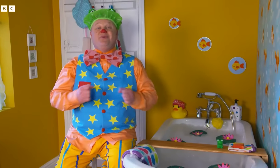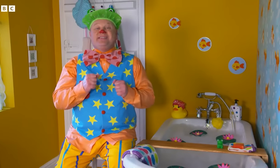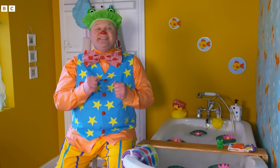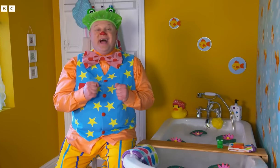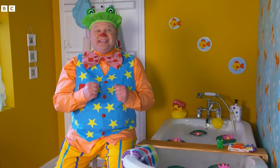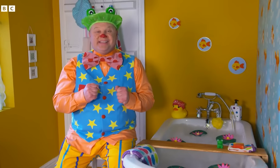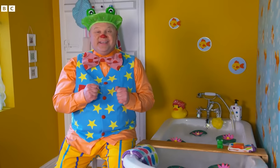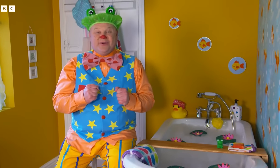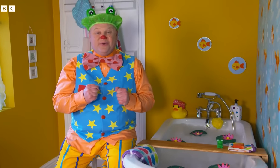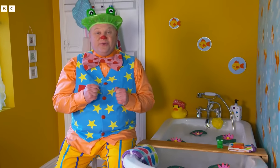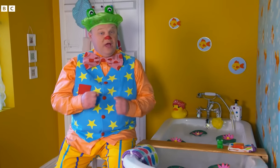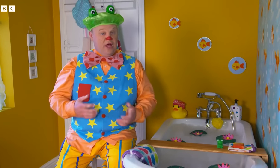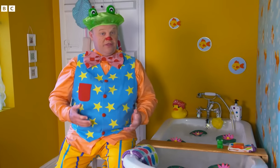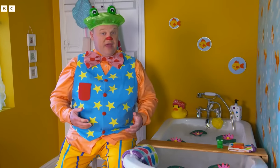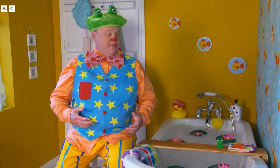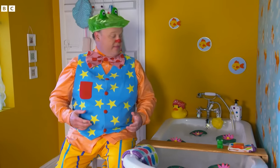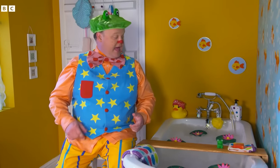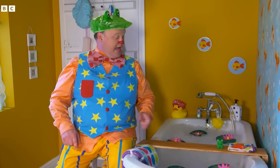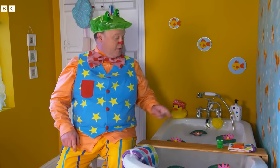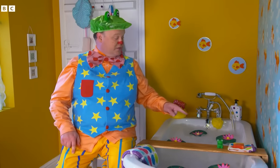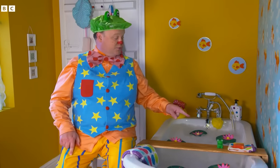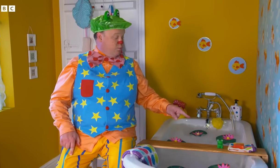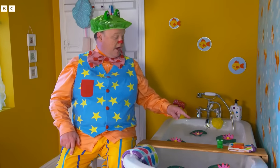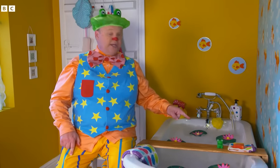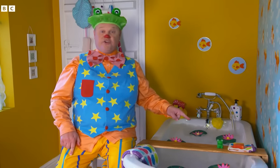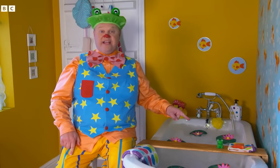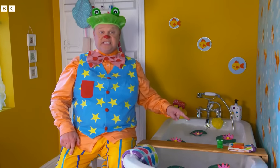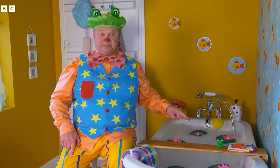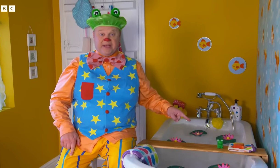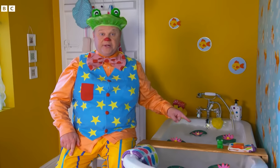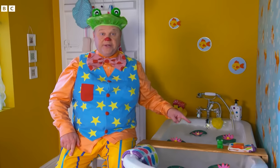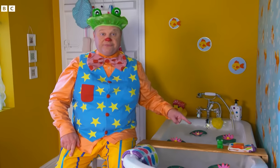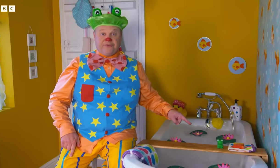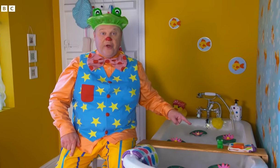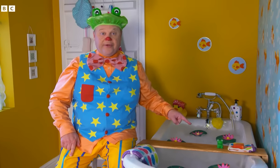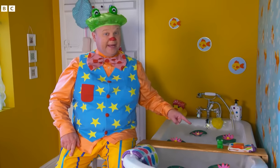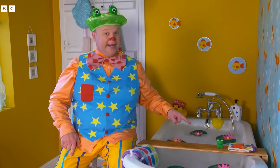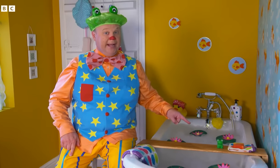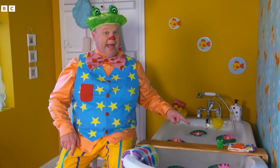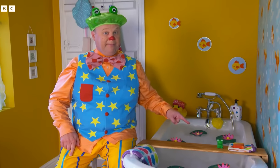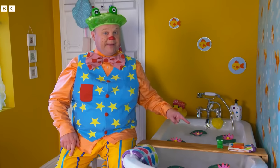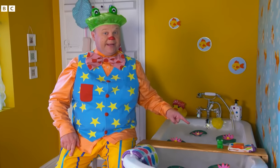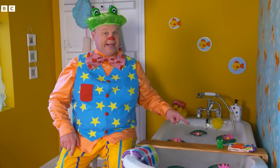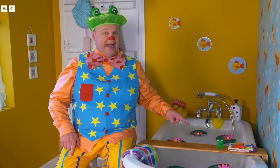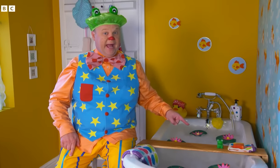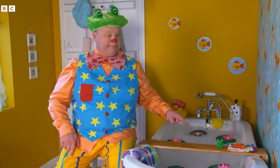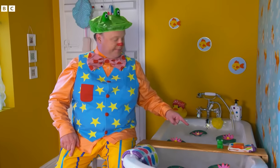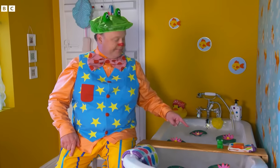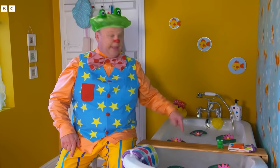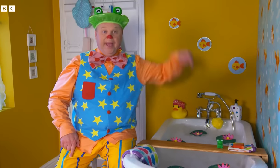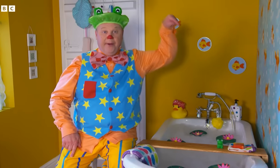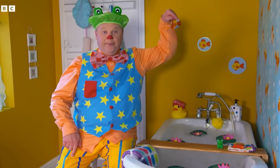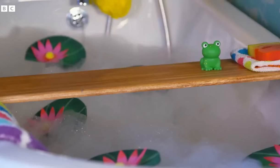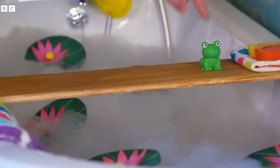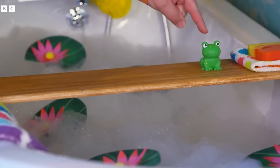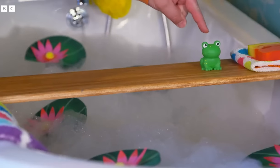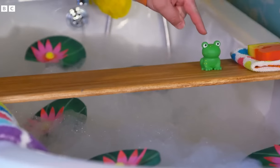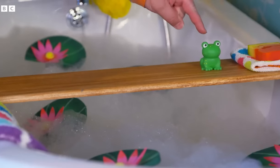was nice and cool. Then there was one green speckled frog. Glub, glub! One!